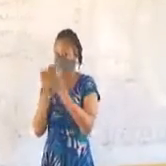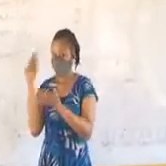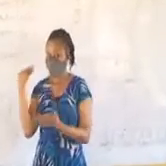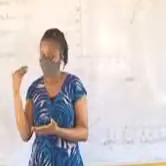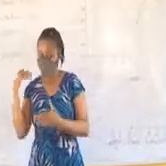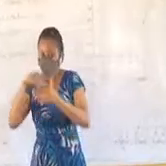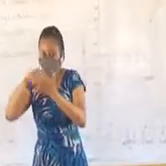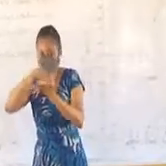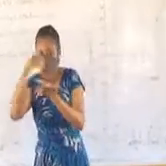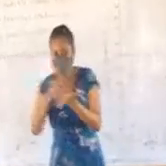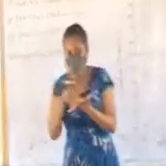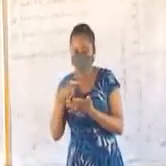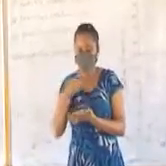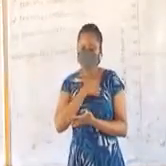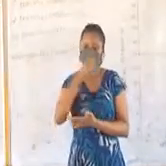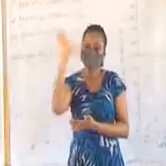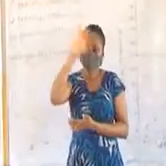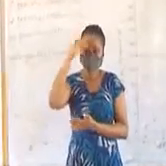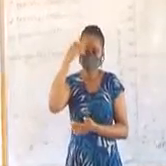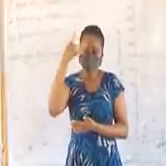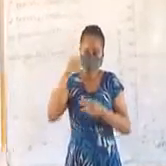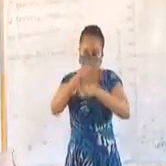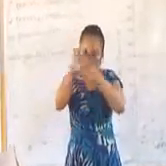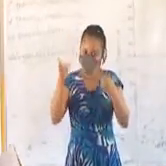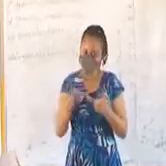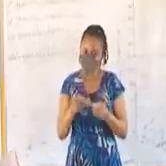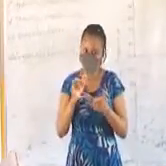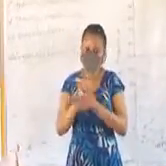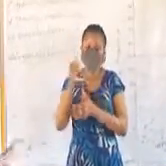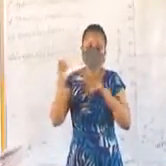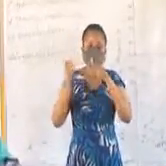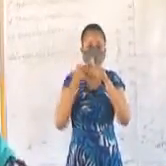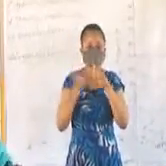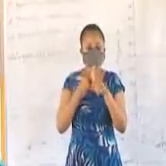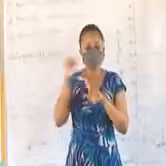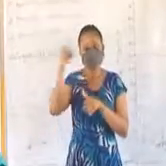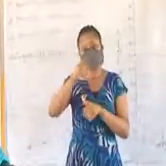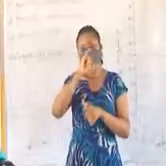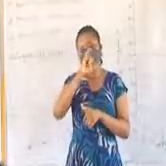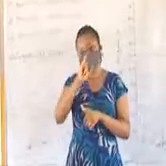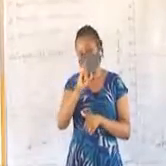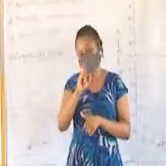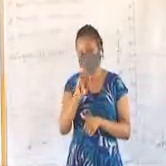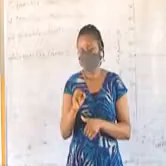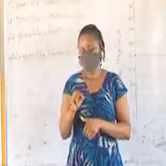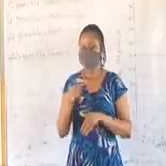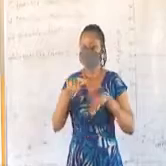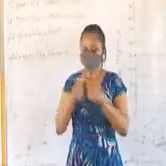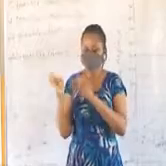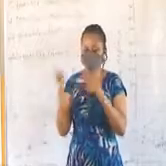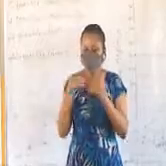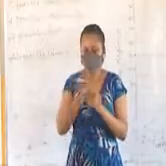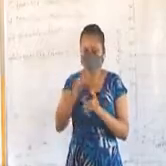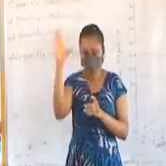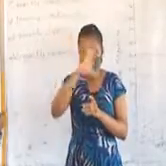are going to look for the position that the first quartile is occupying. How do we look for the